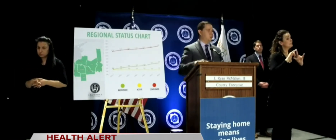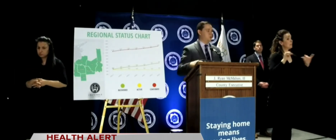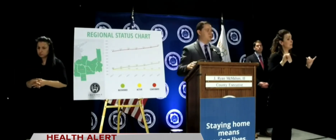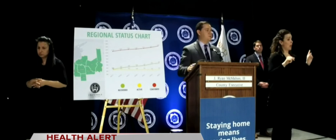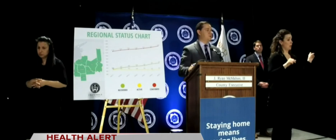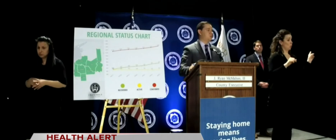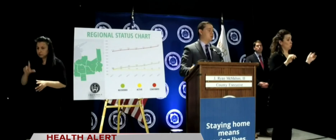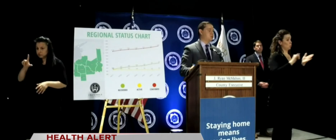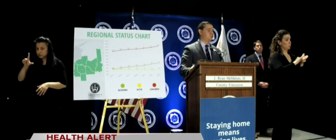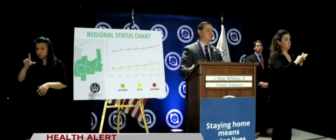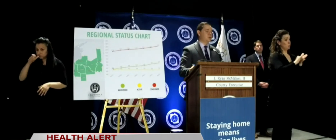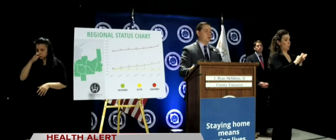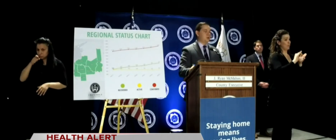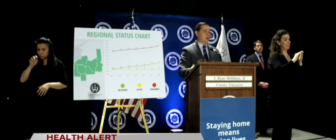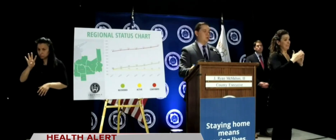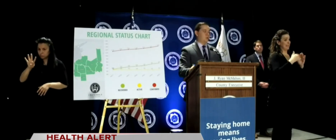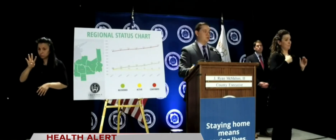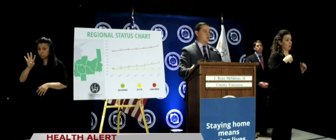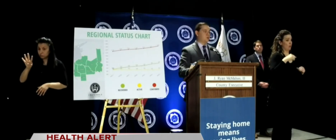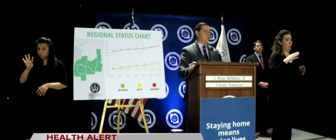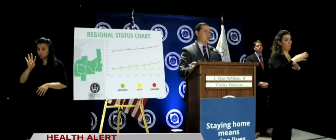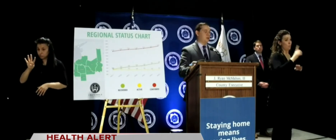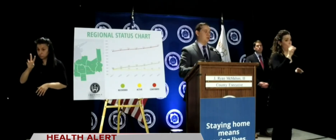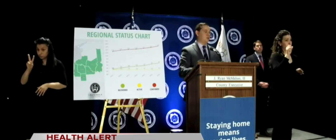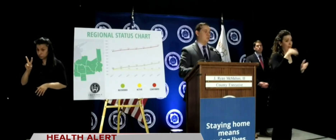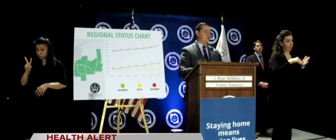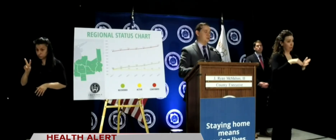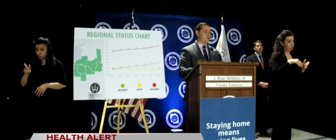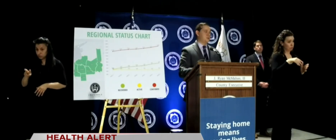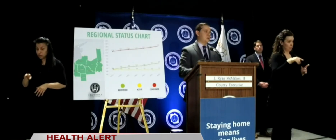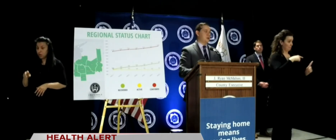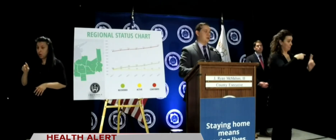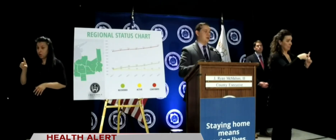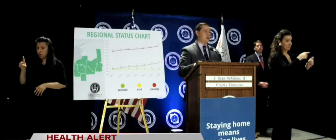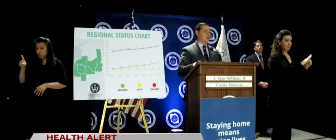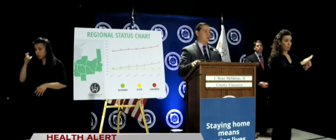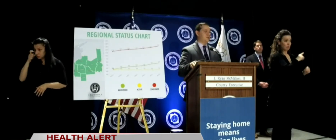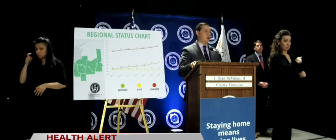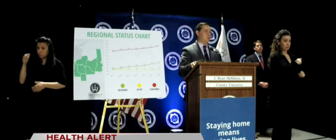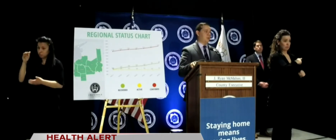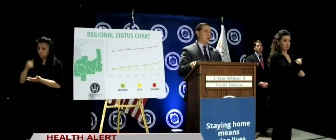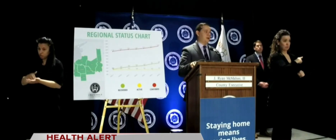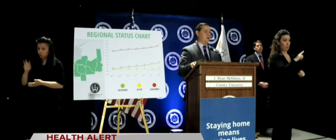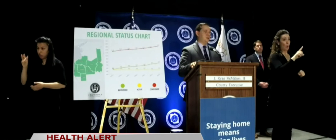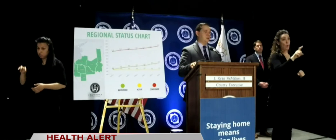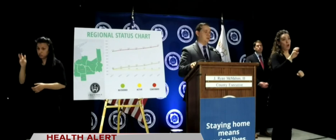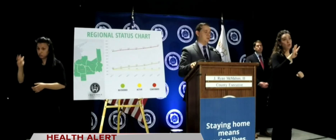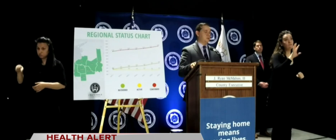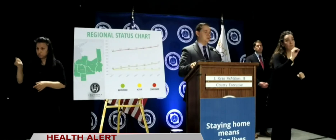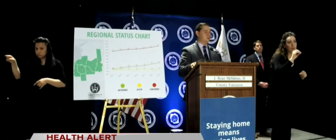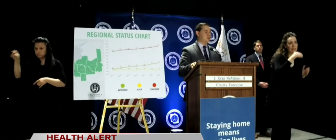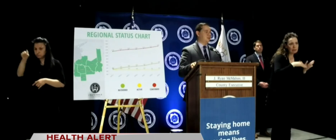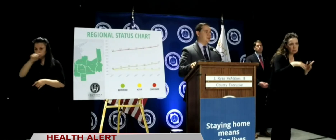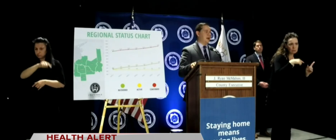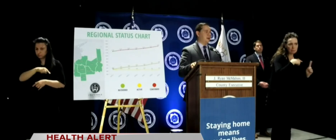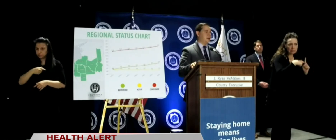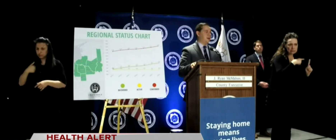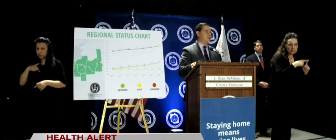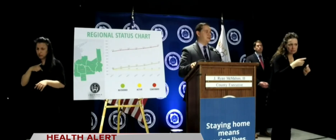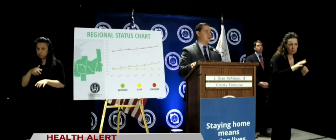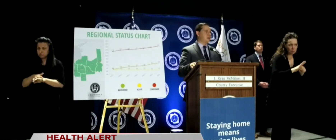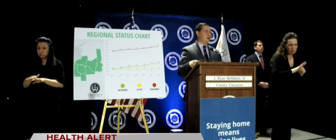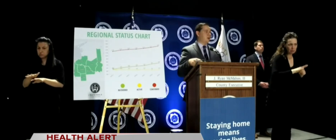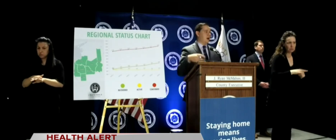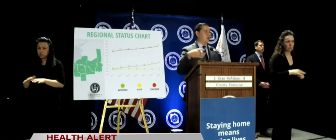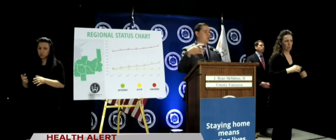cases, we're in the same situation. Now, the risk being for a business, in any restart plan, the business is given